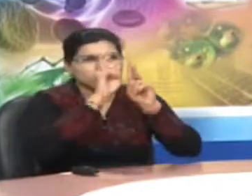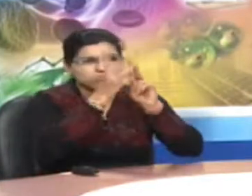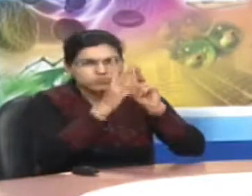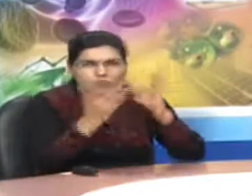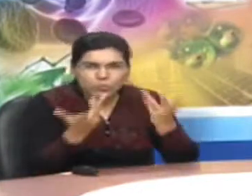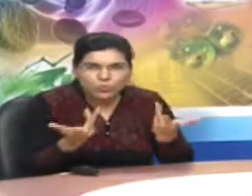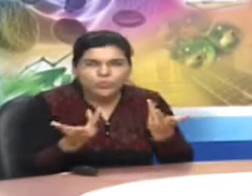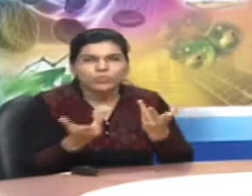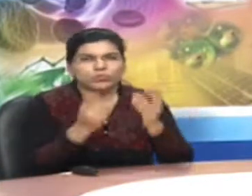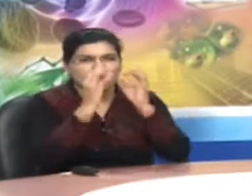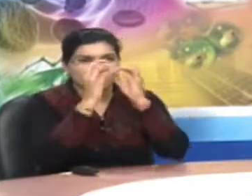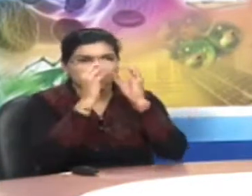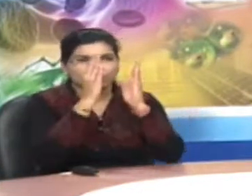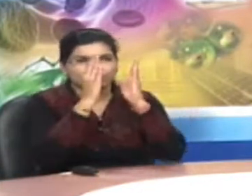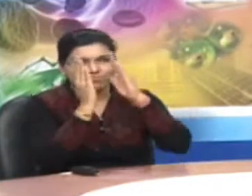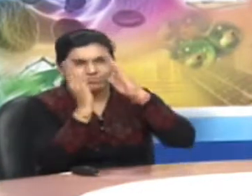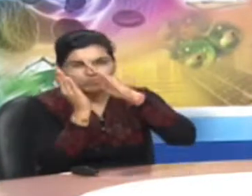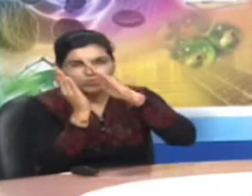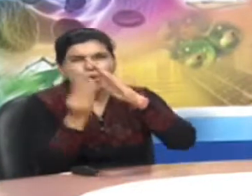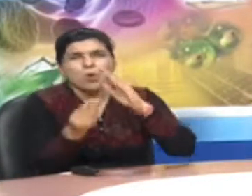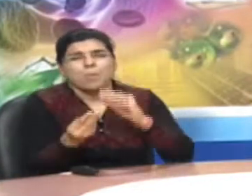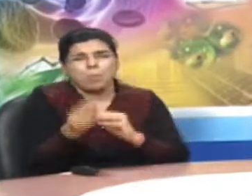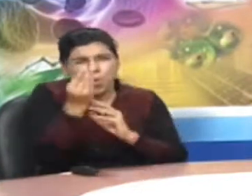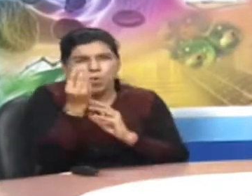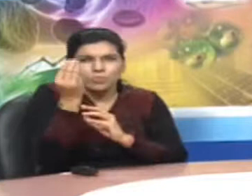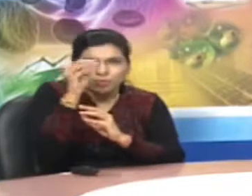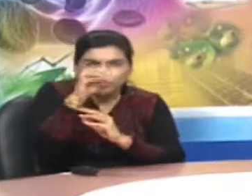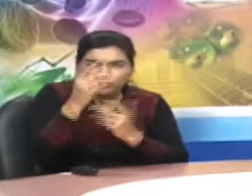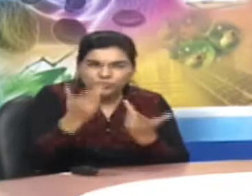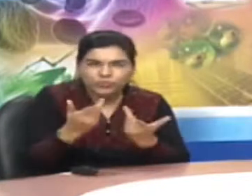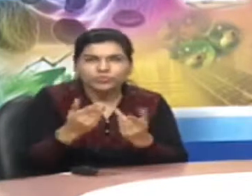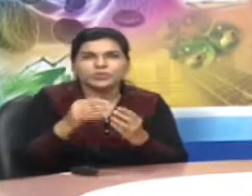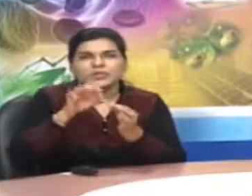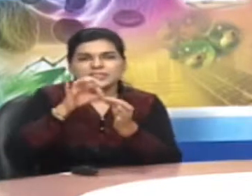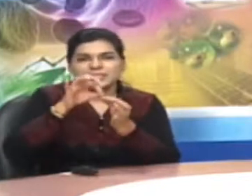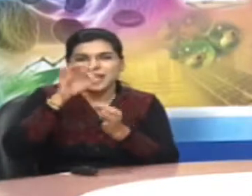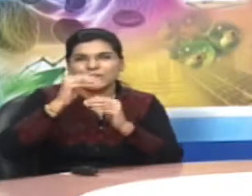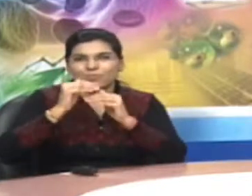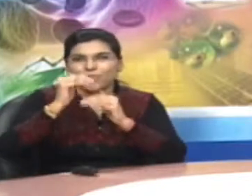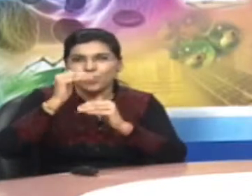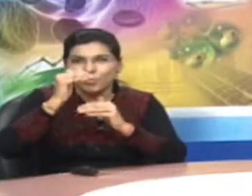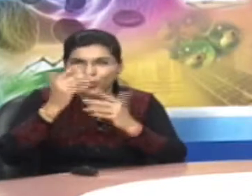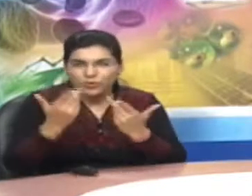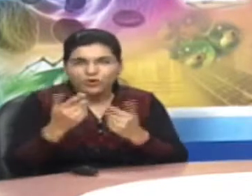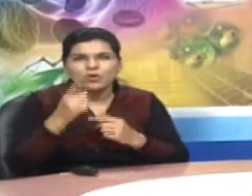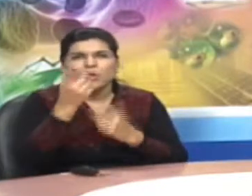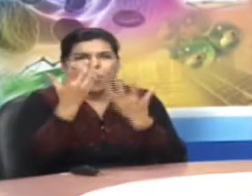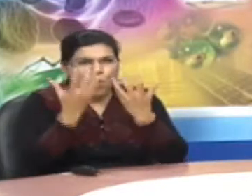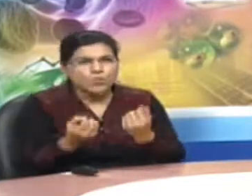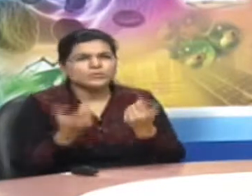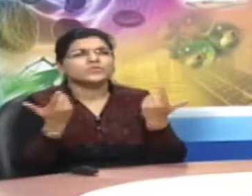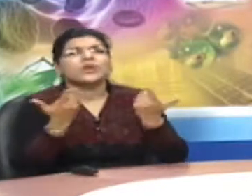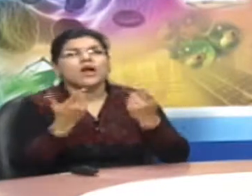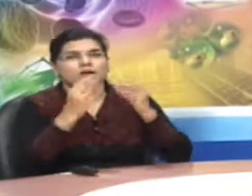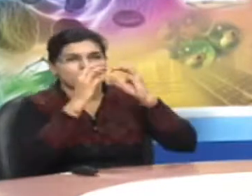sizes or different language or strike through or double strike through, superscript, subscript, you